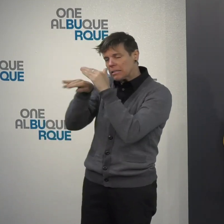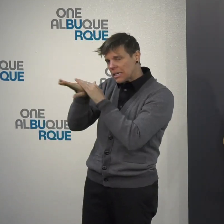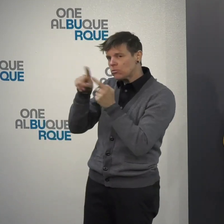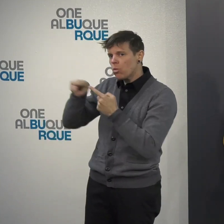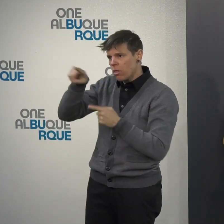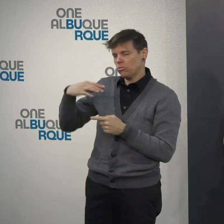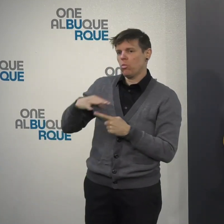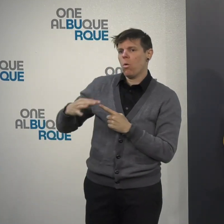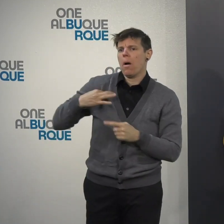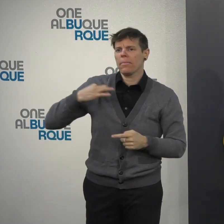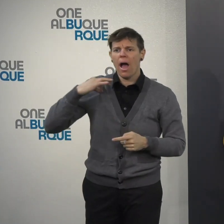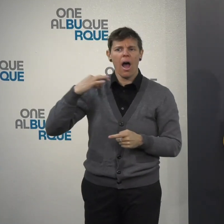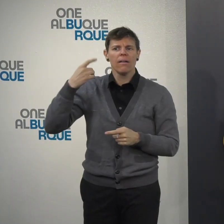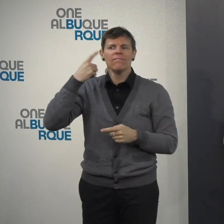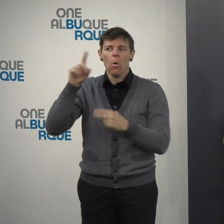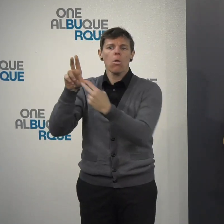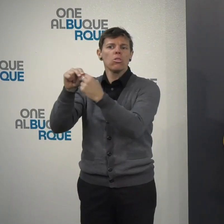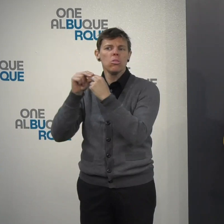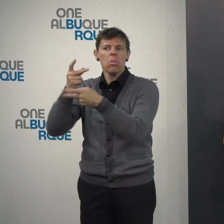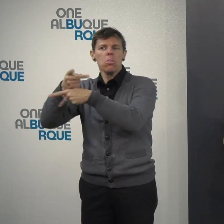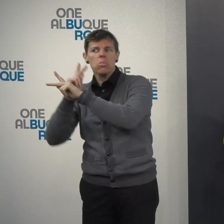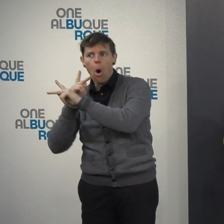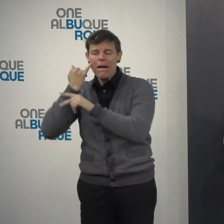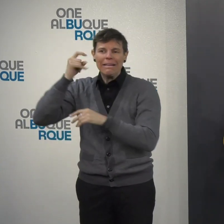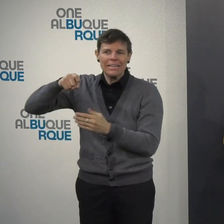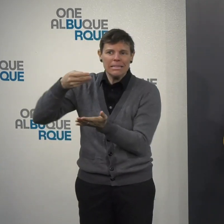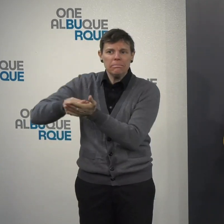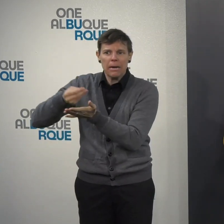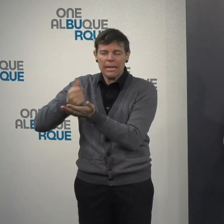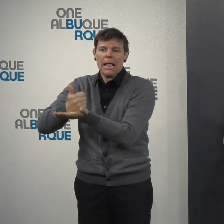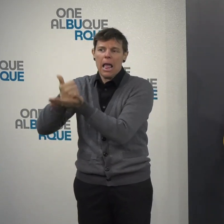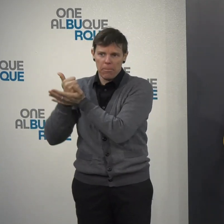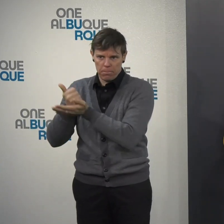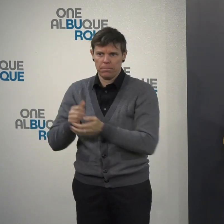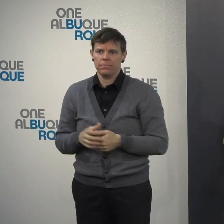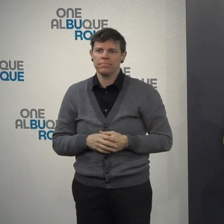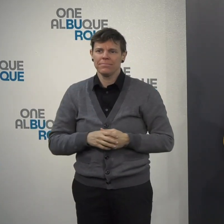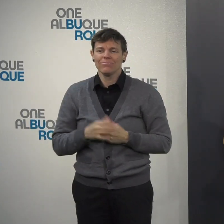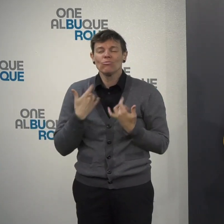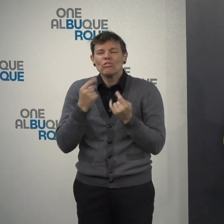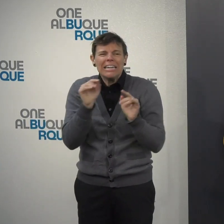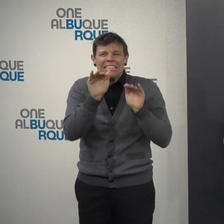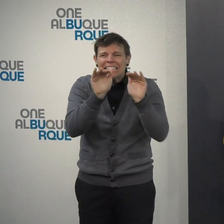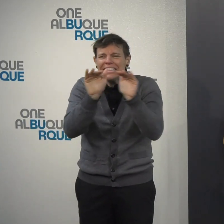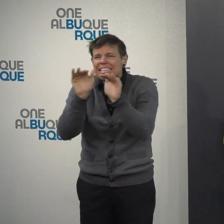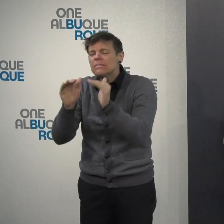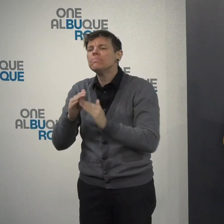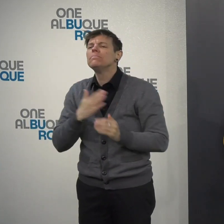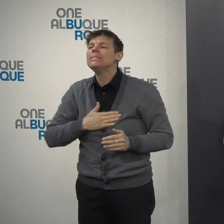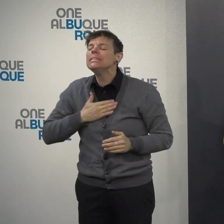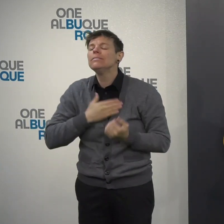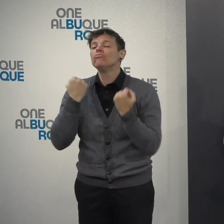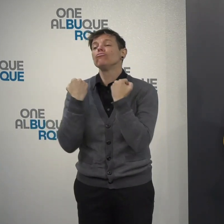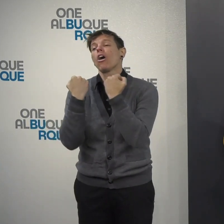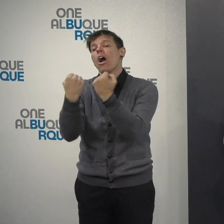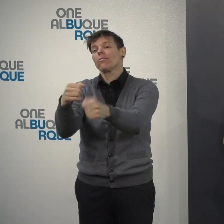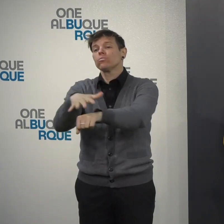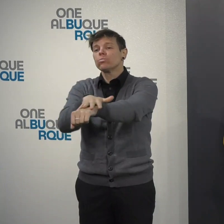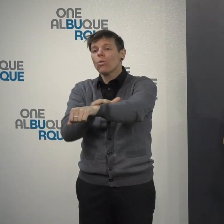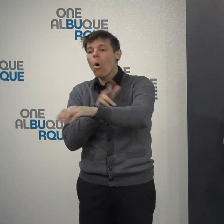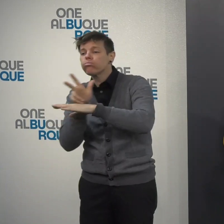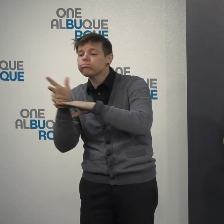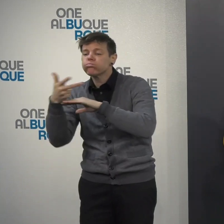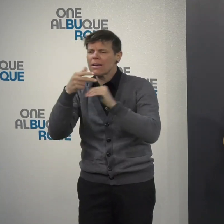also. Want to remind everyone to try and drive slow through residential neighborhoods. We have gotten a lot of calls about